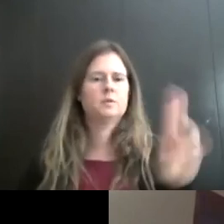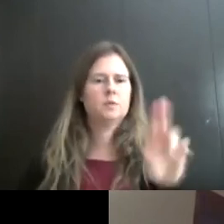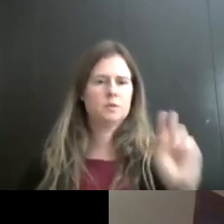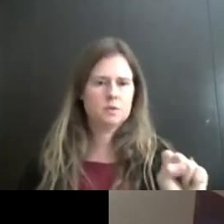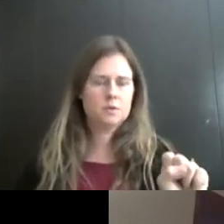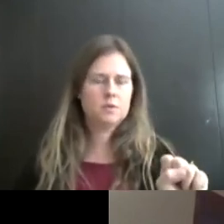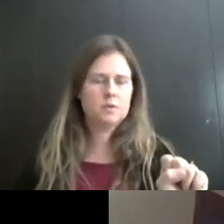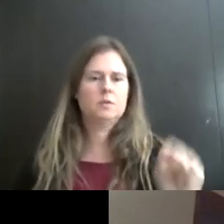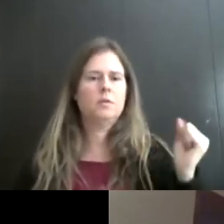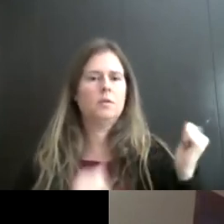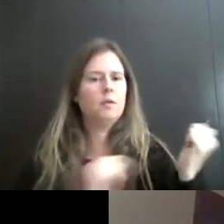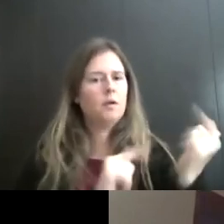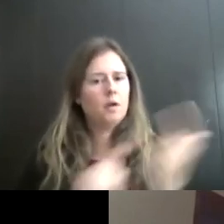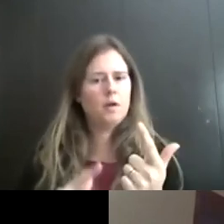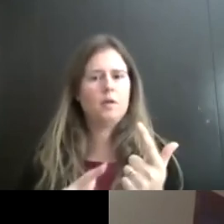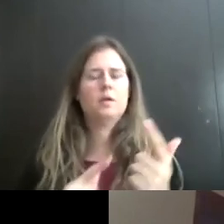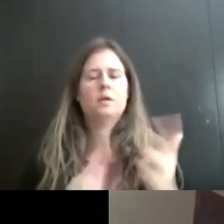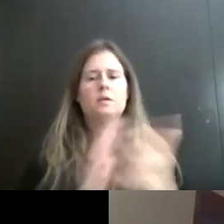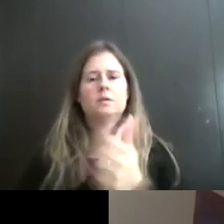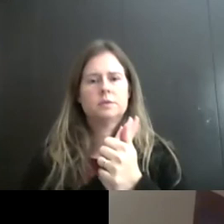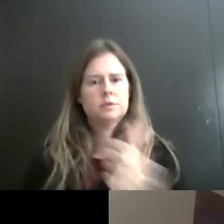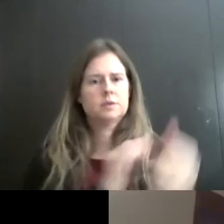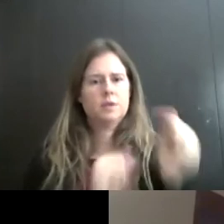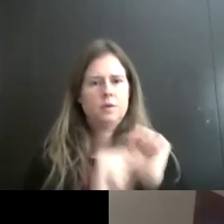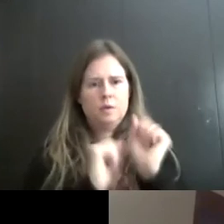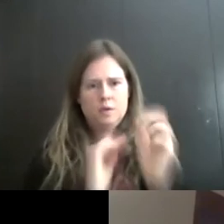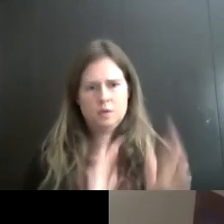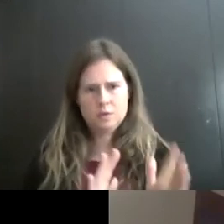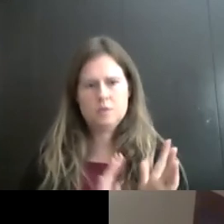They're all highly skilled, hardworking people.